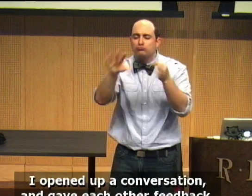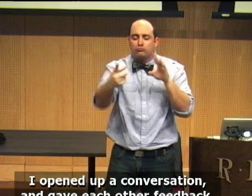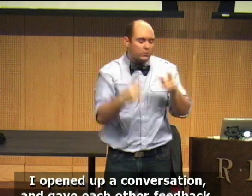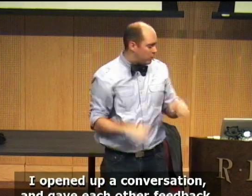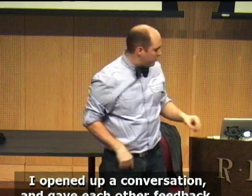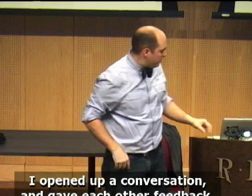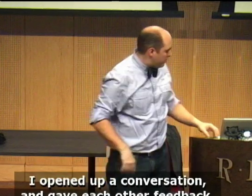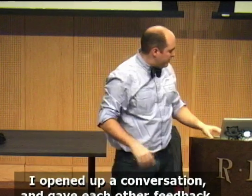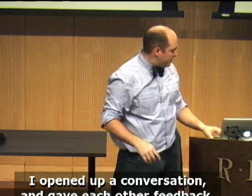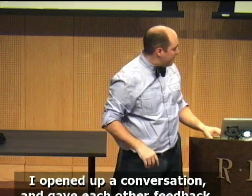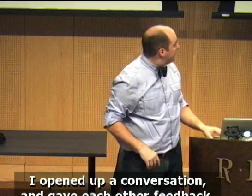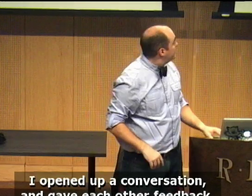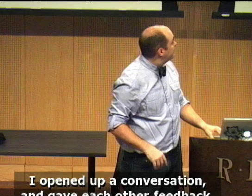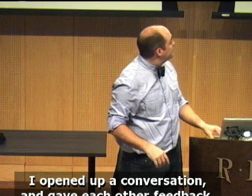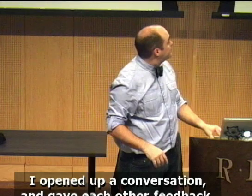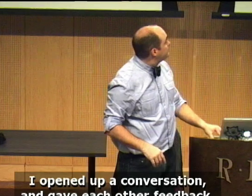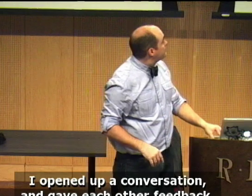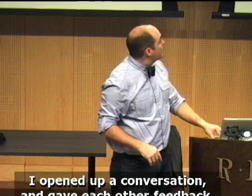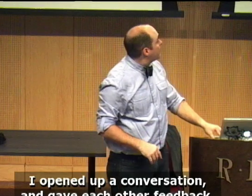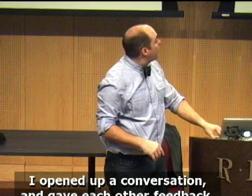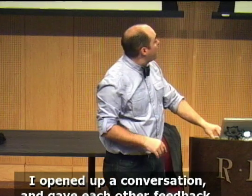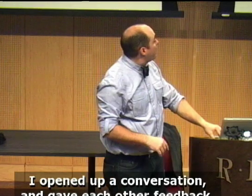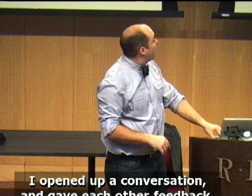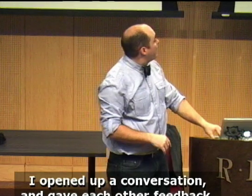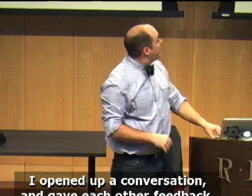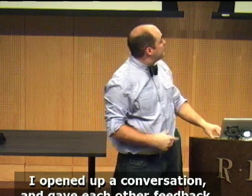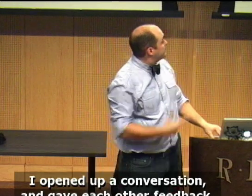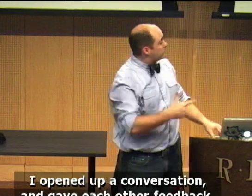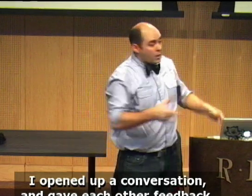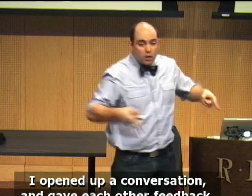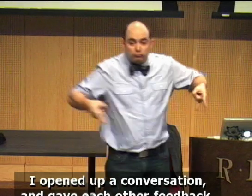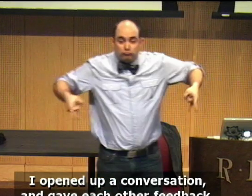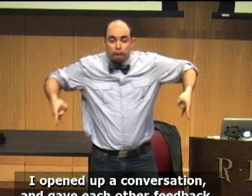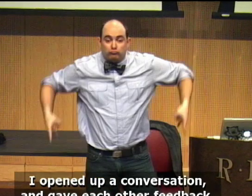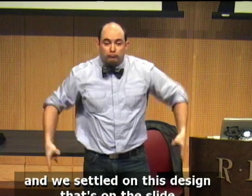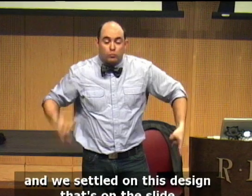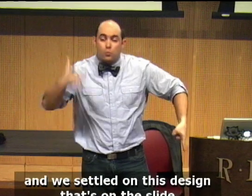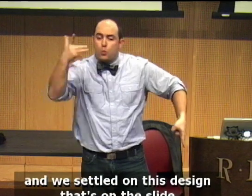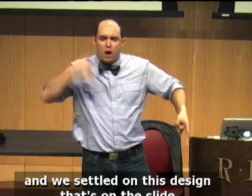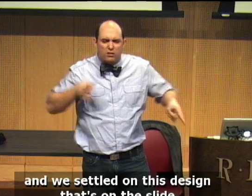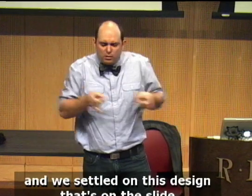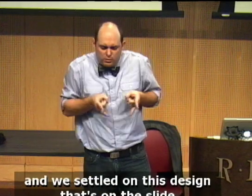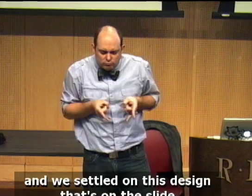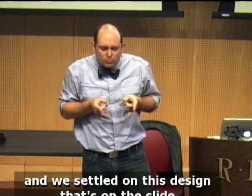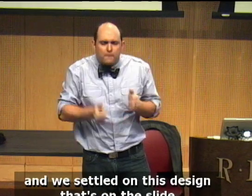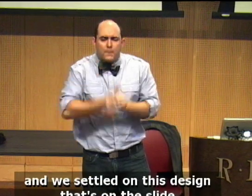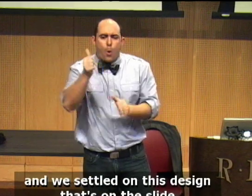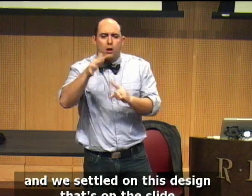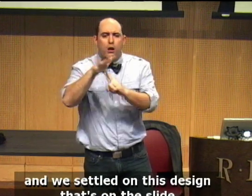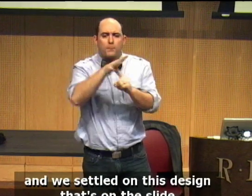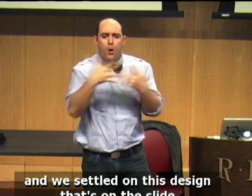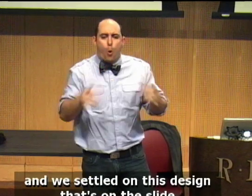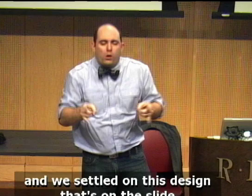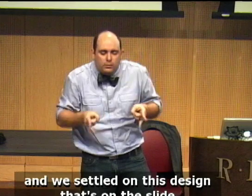up a conversation and gave each other feedback, and we settled on this design that's on the